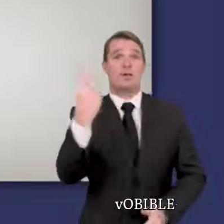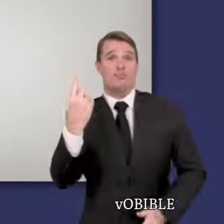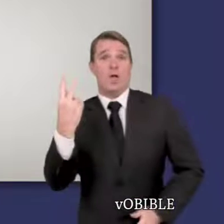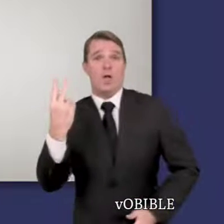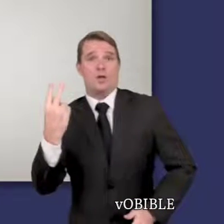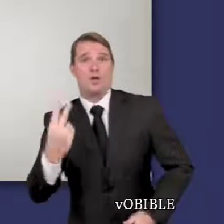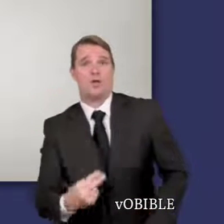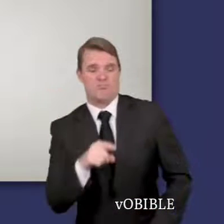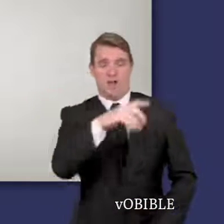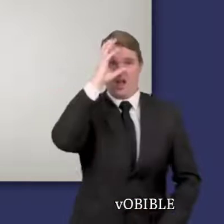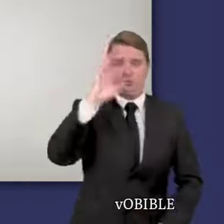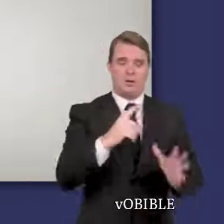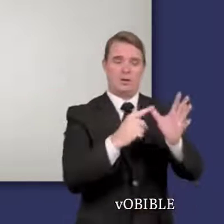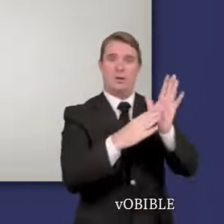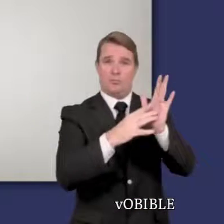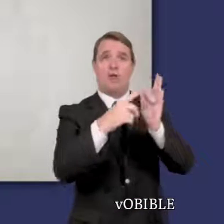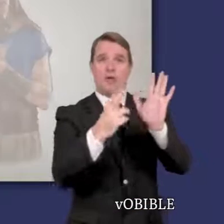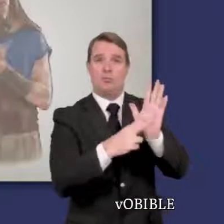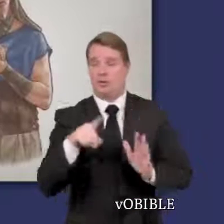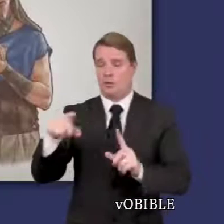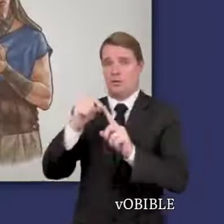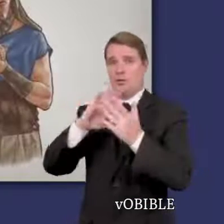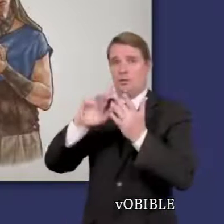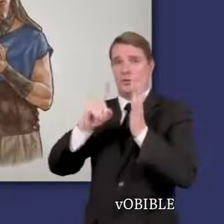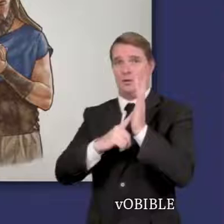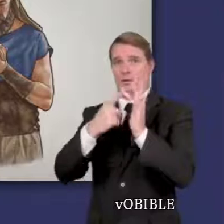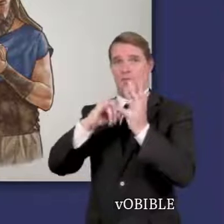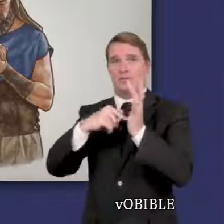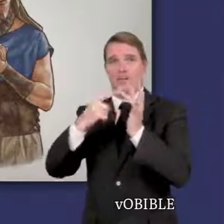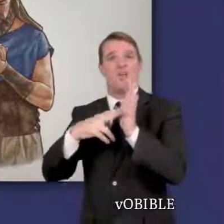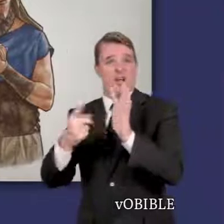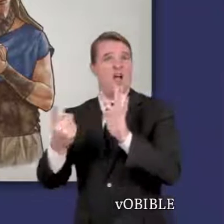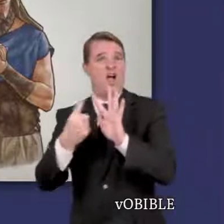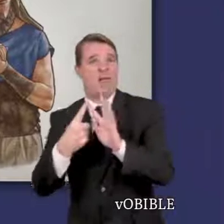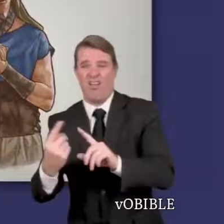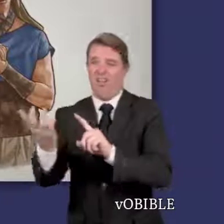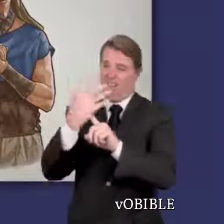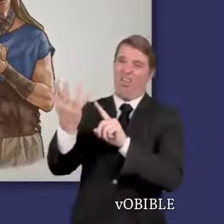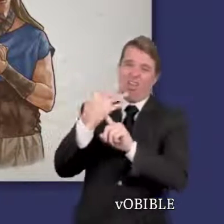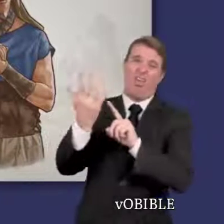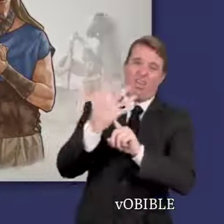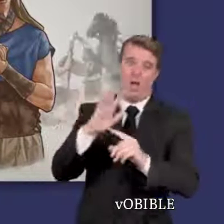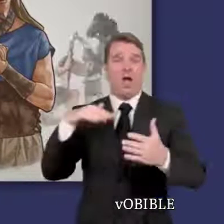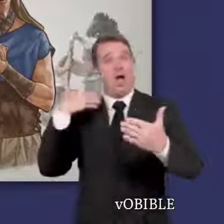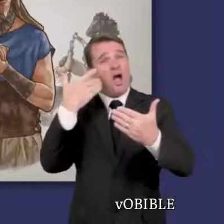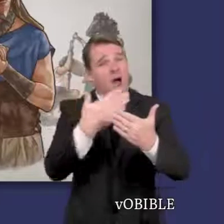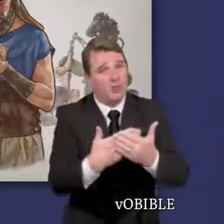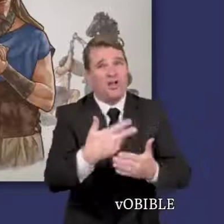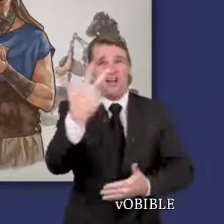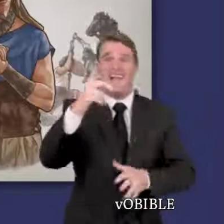Chapters 11 and 12 discuss the exploits of Judge Jephthah. With Jehovah's help, he subdues